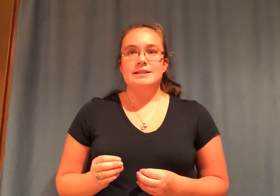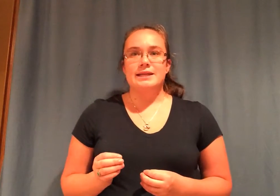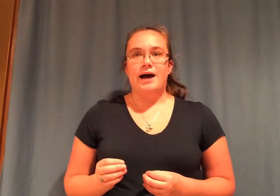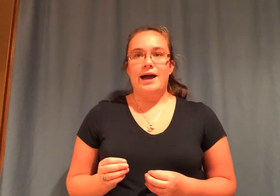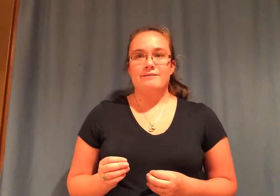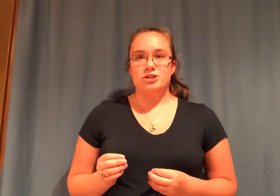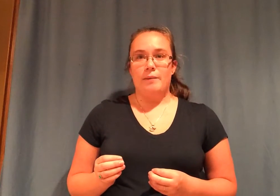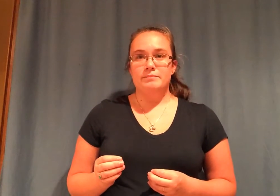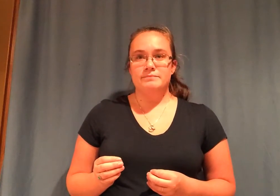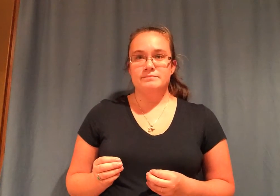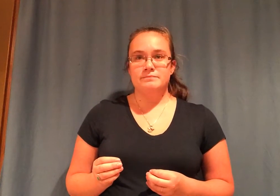did not have a job.